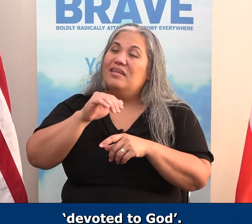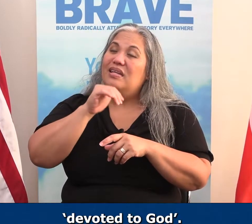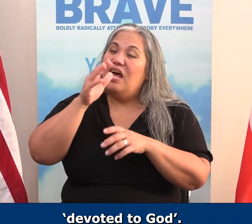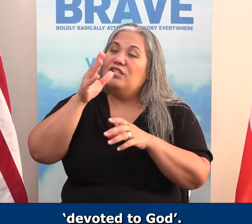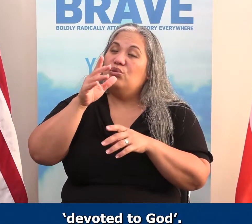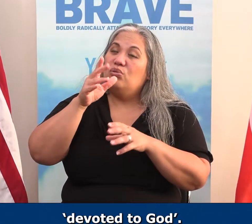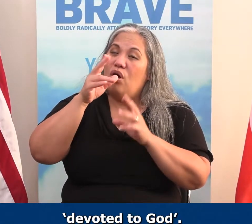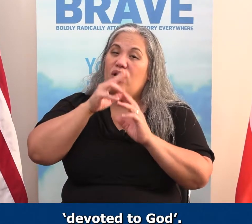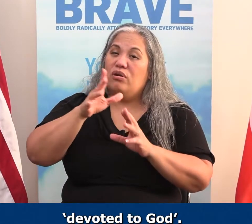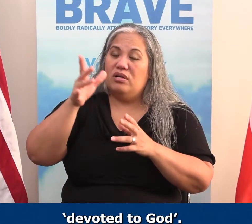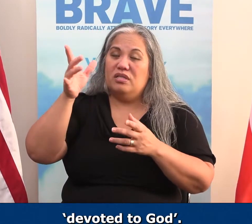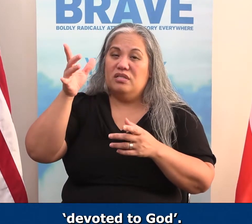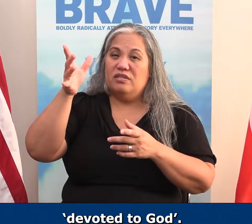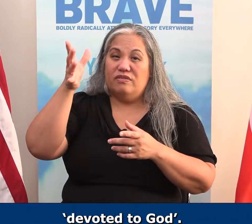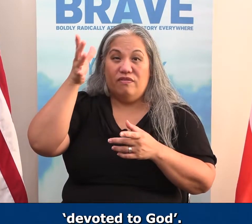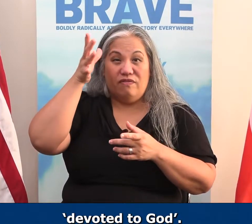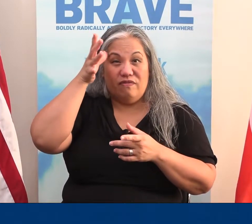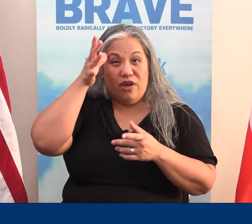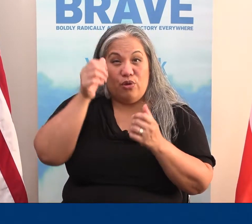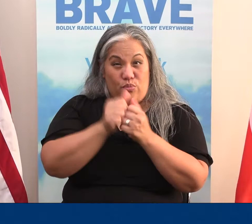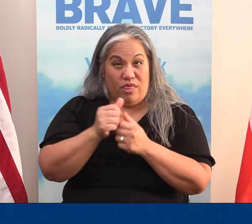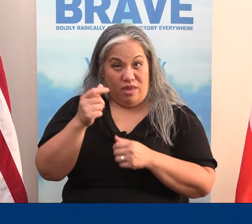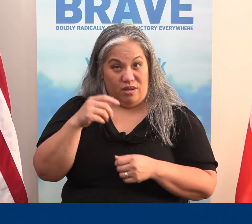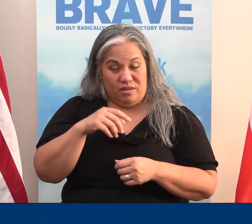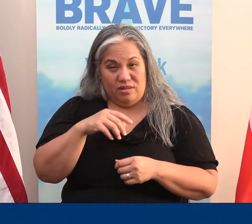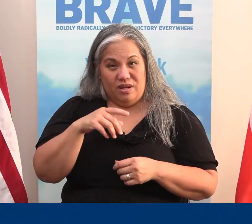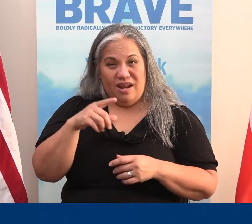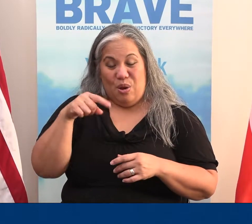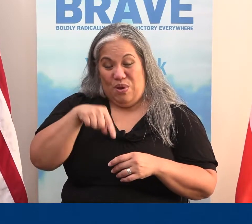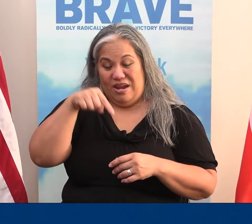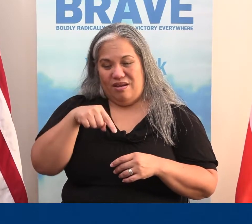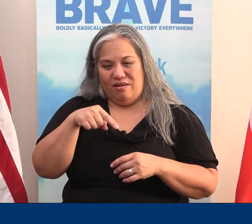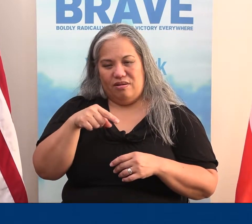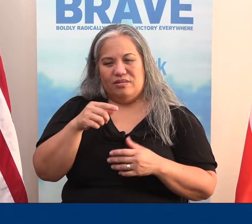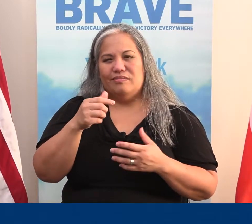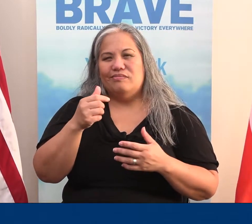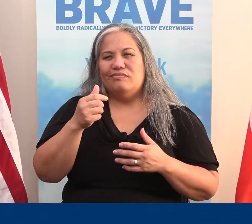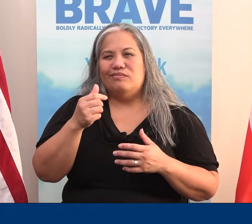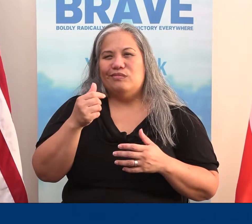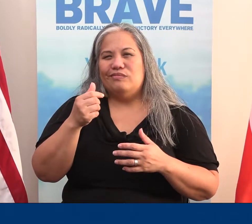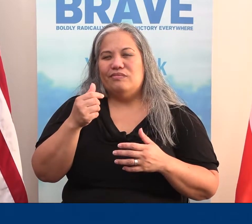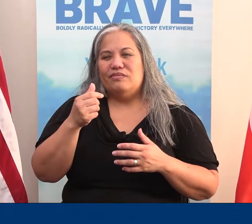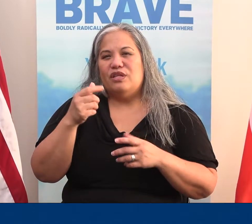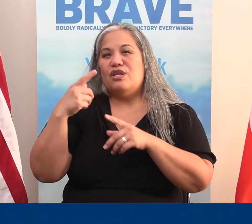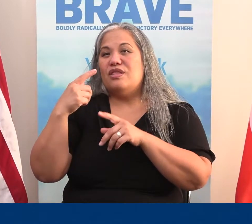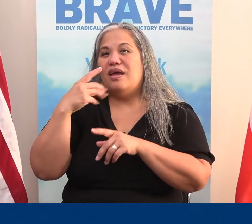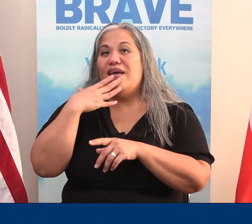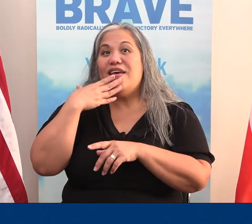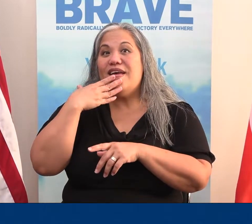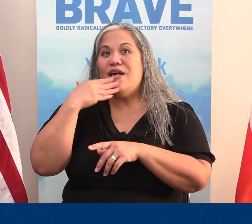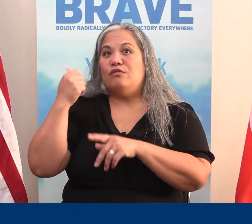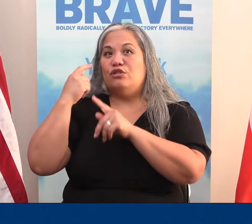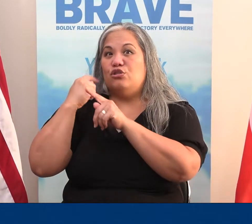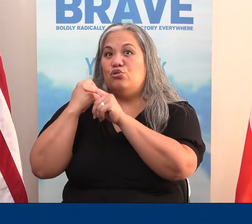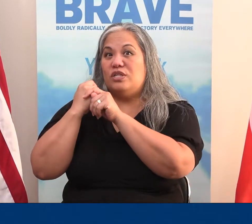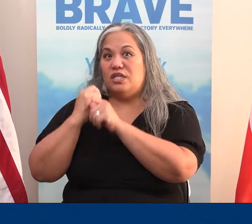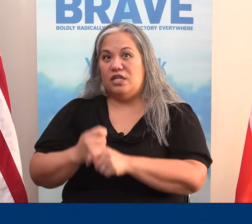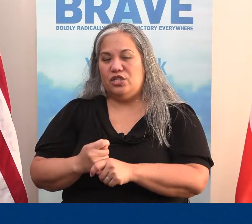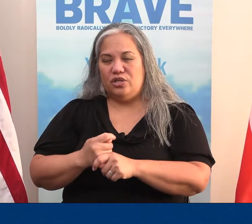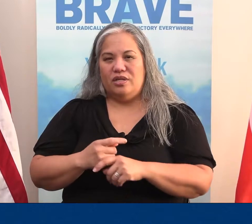God. He is not to honor his father with it. Now, right here, under the tradition of the elders,